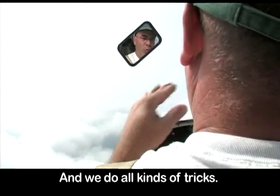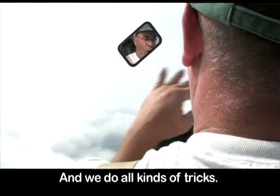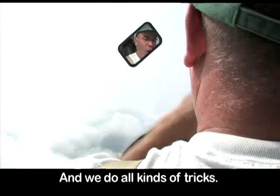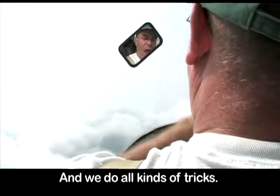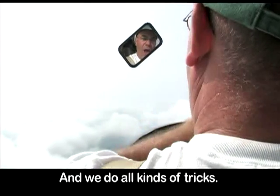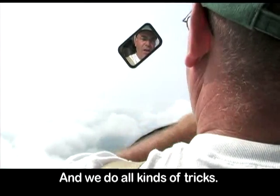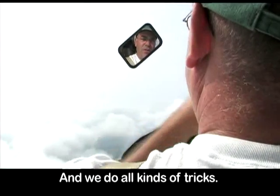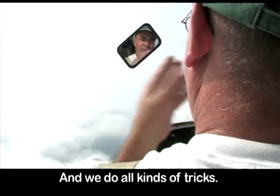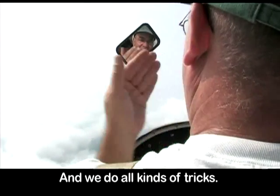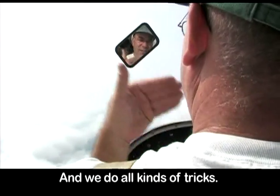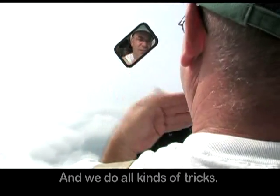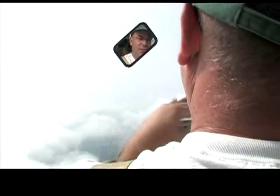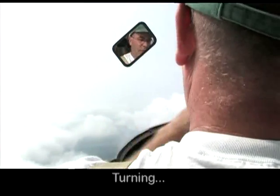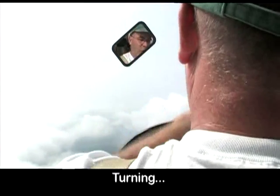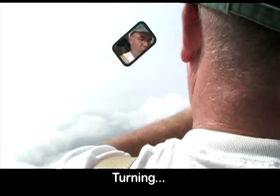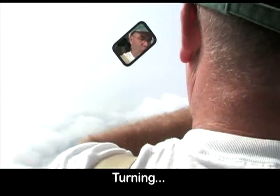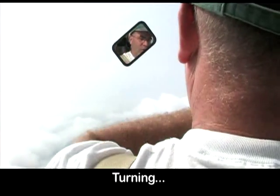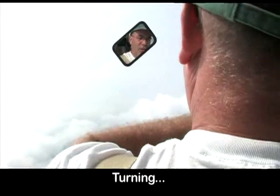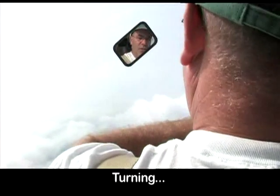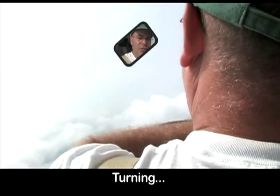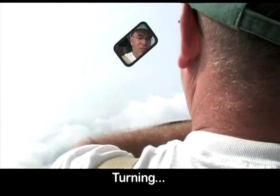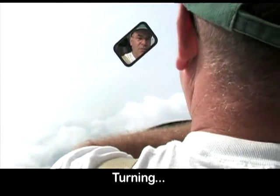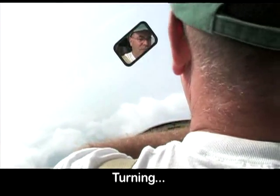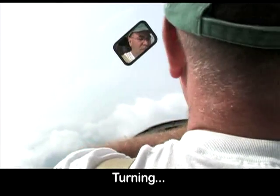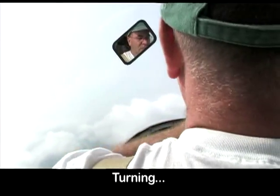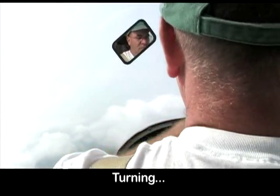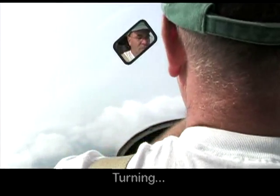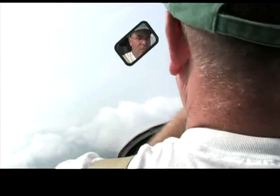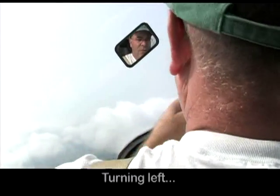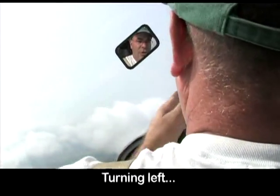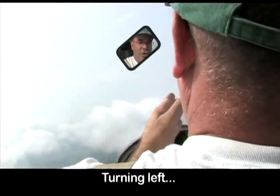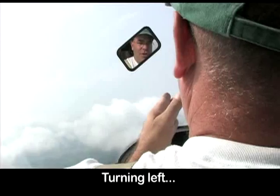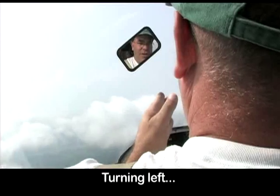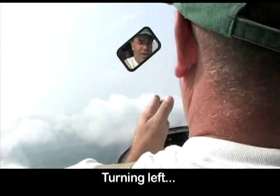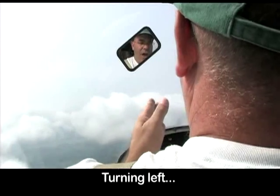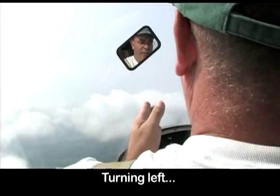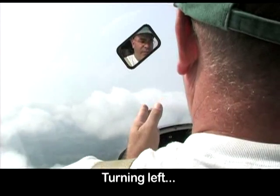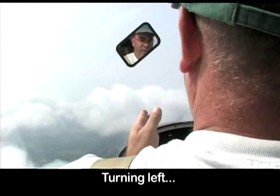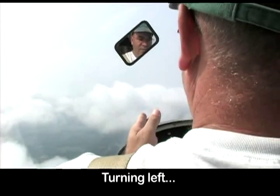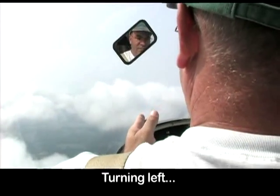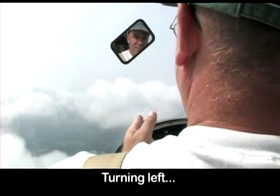all kinds of black turning, turning back.